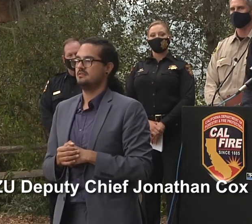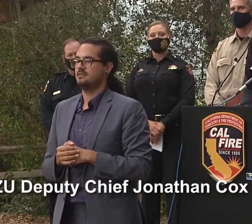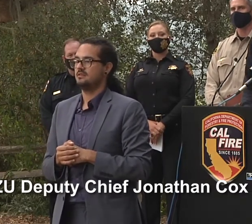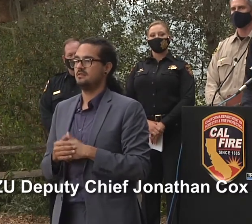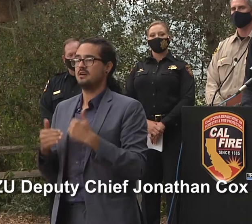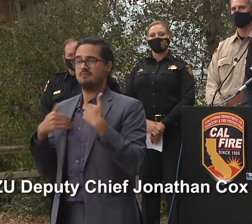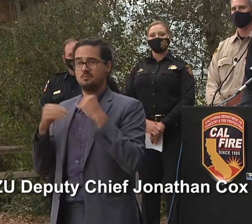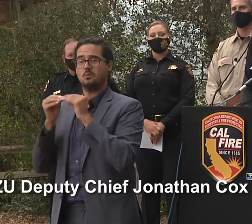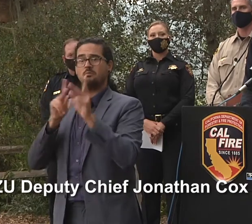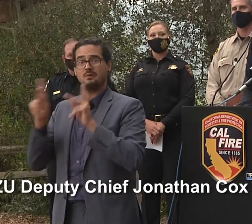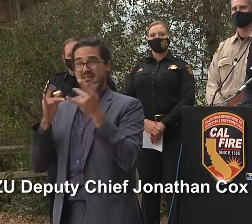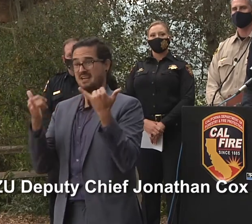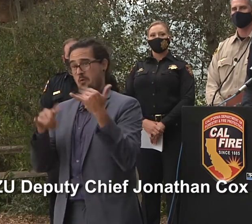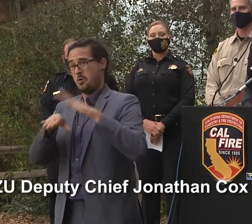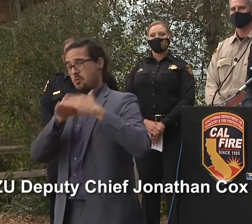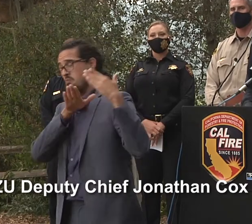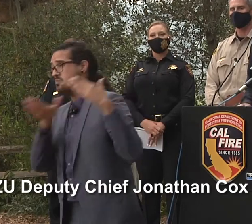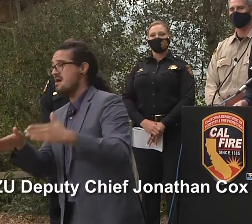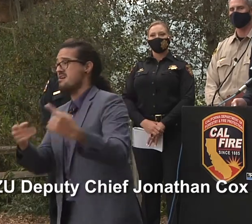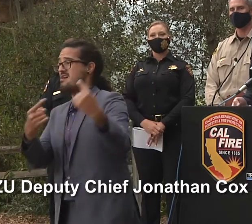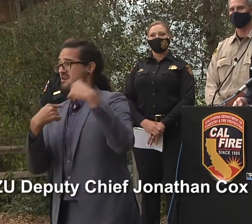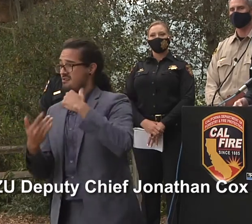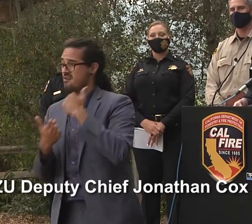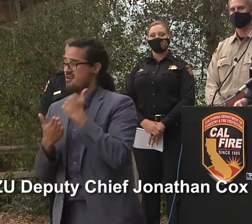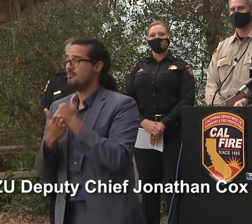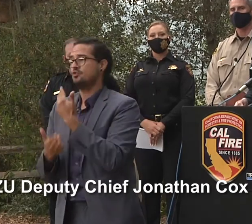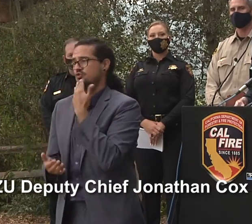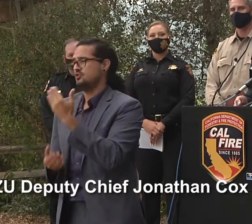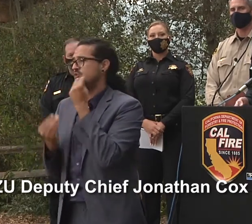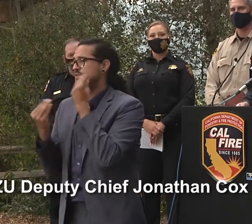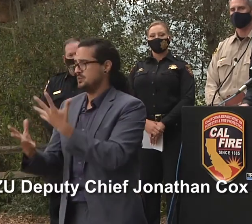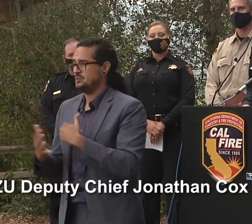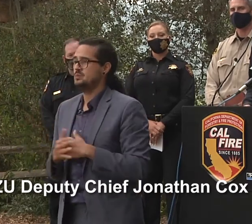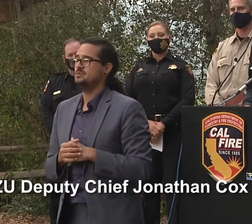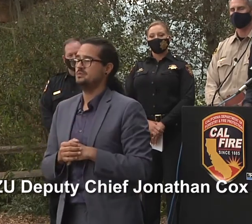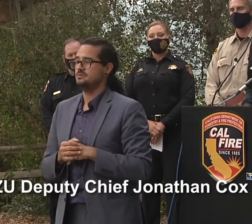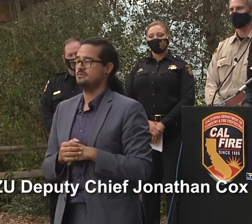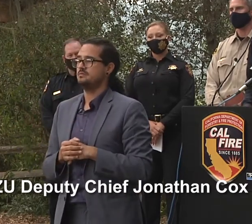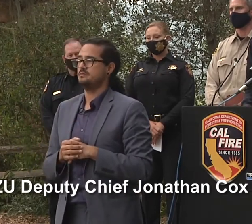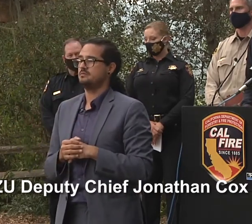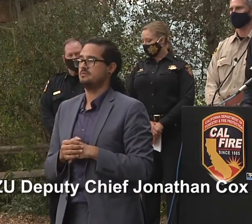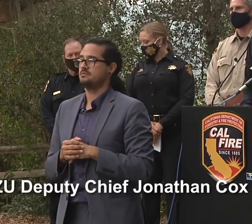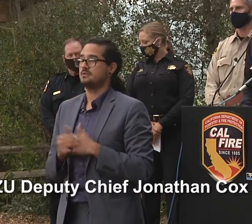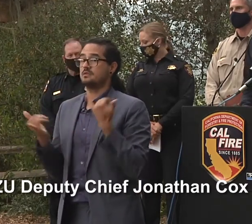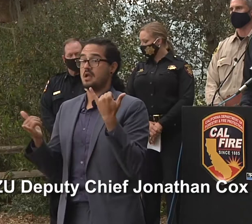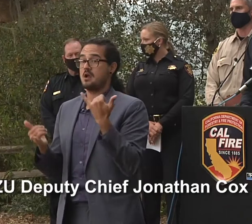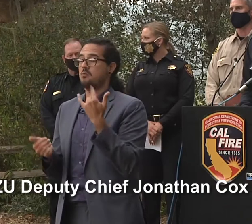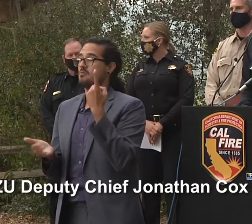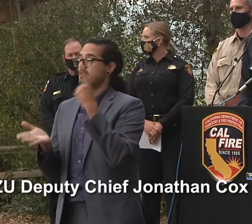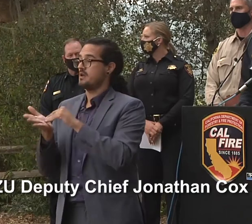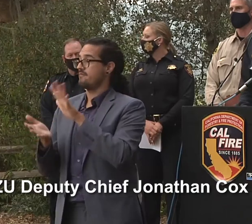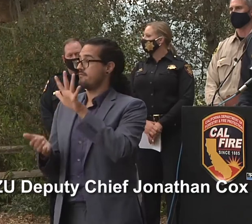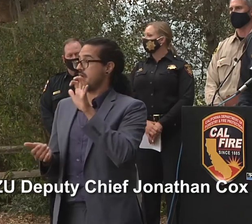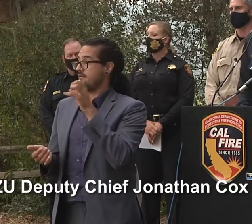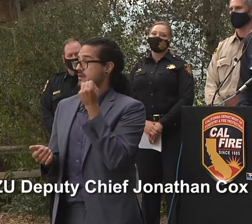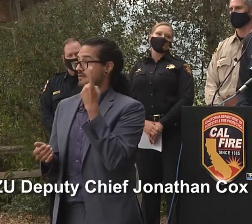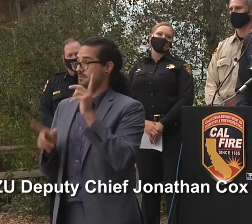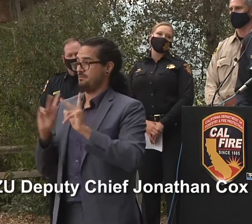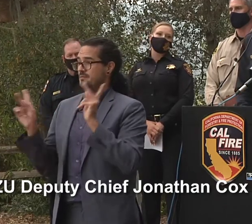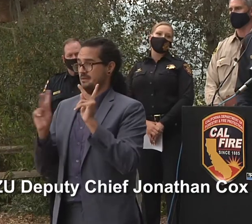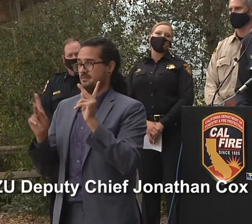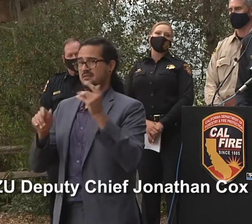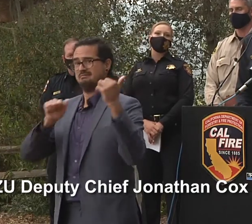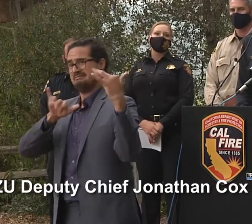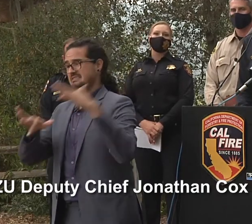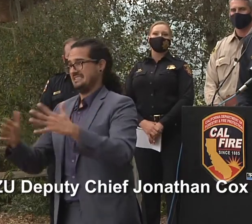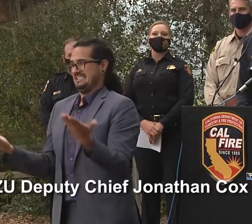This evening, we're up to 1,511 personnel assigned to the incident, and obviously that is very, very helpful. With that, I'd like to pass it